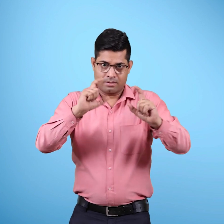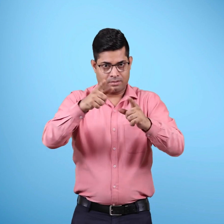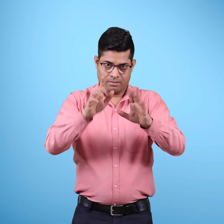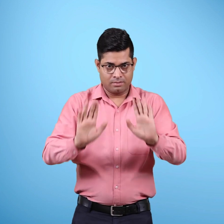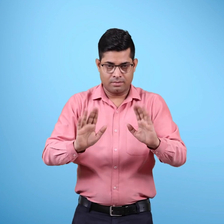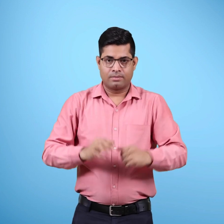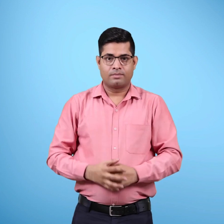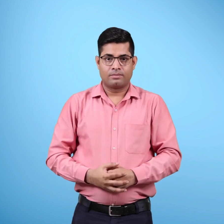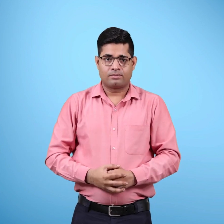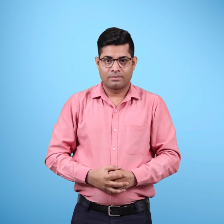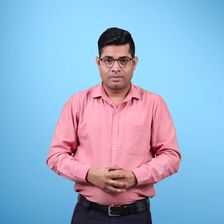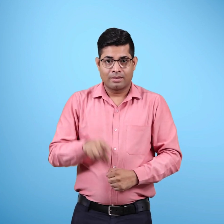of.